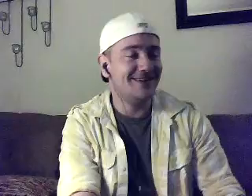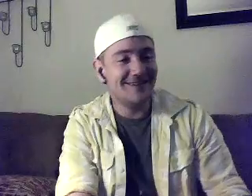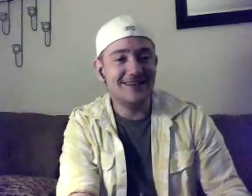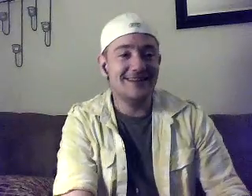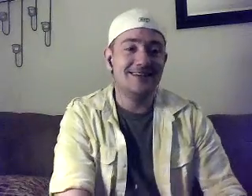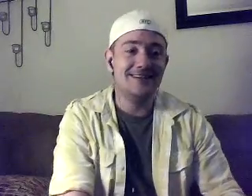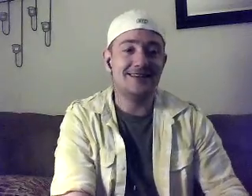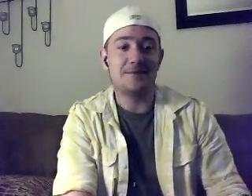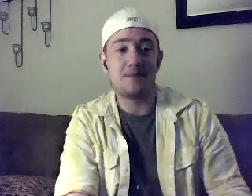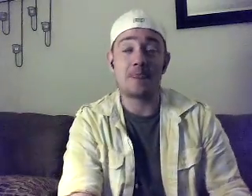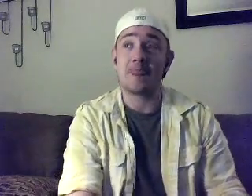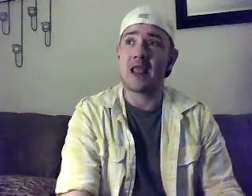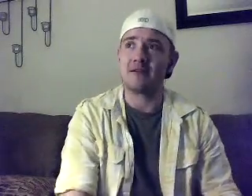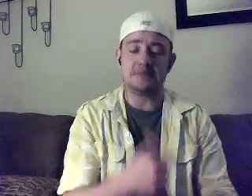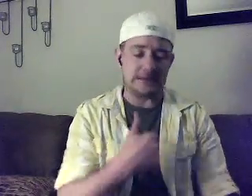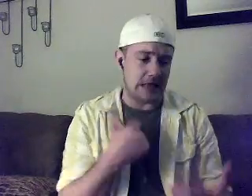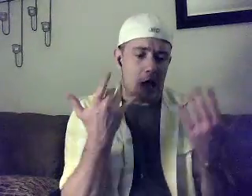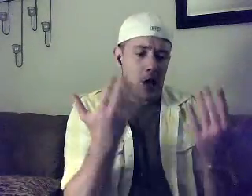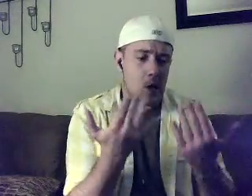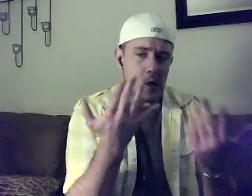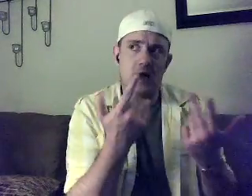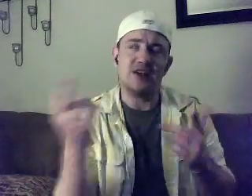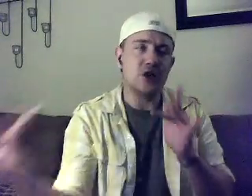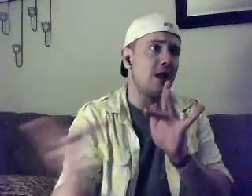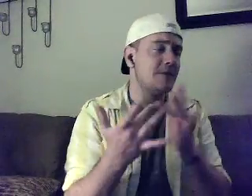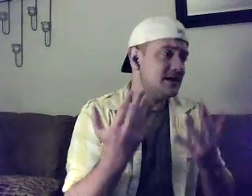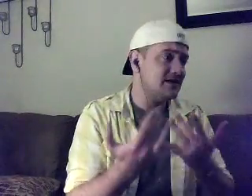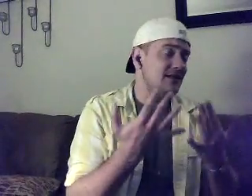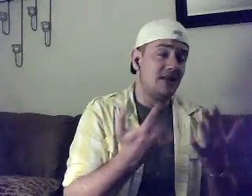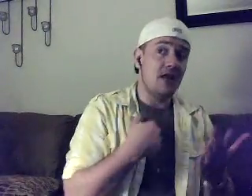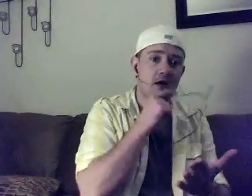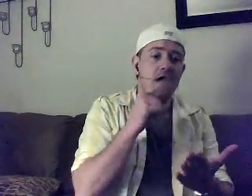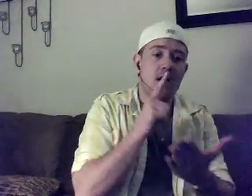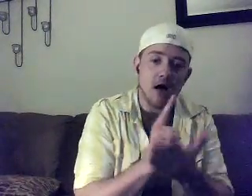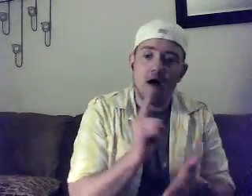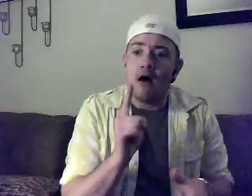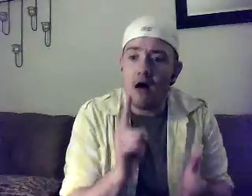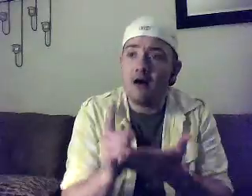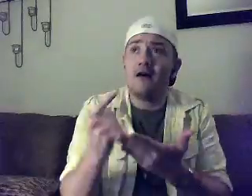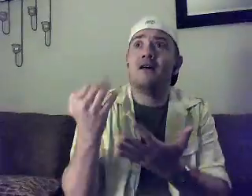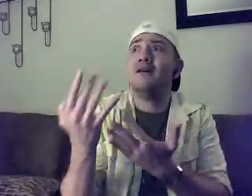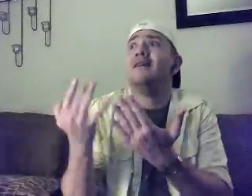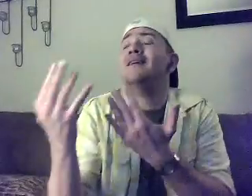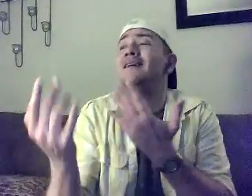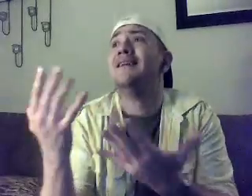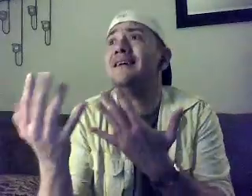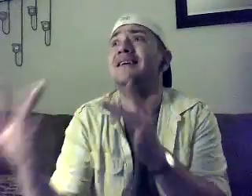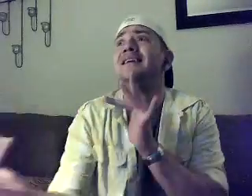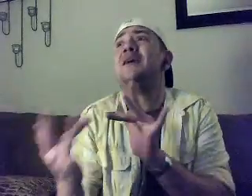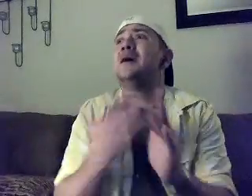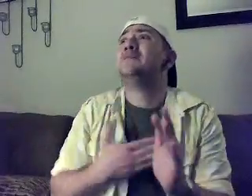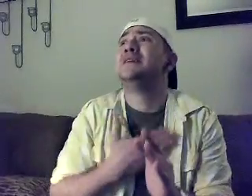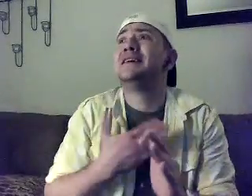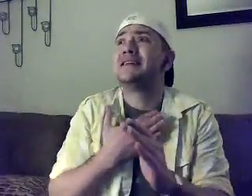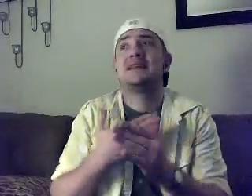You took your time with the call I took no time with the fall You gave me nothing at all But still you're in my